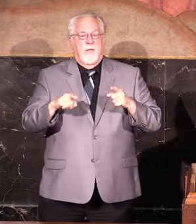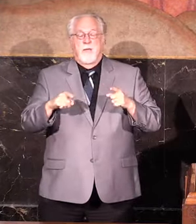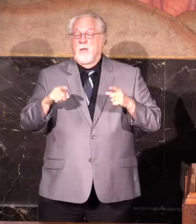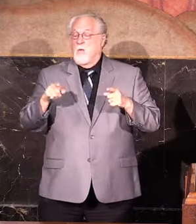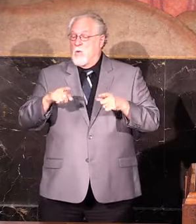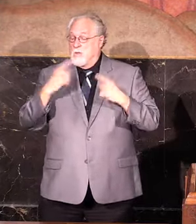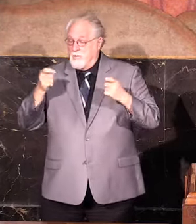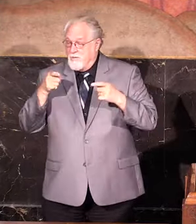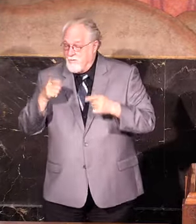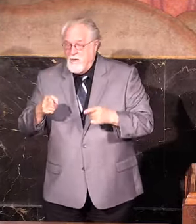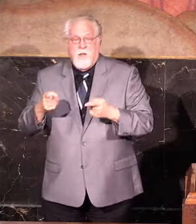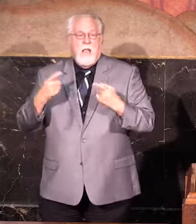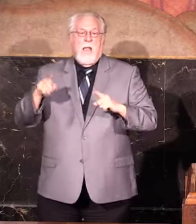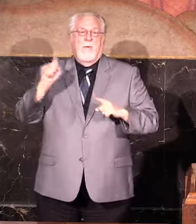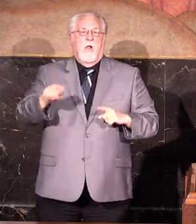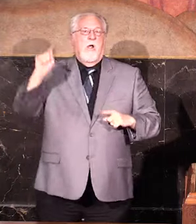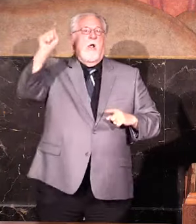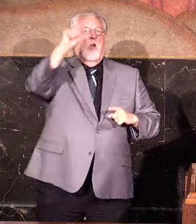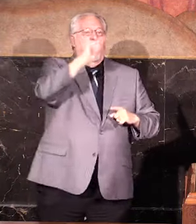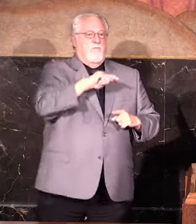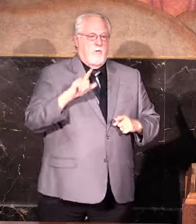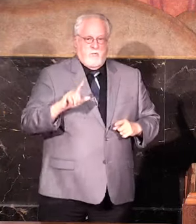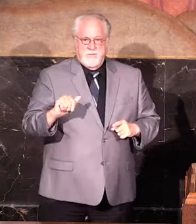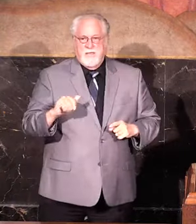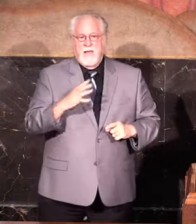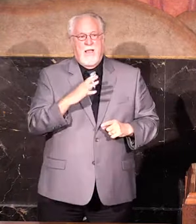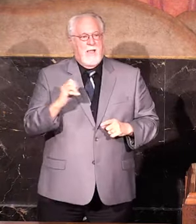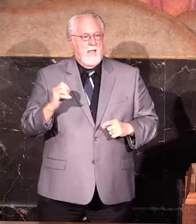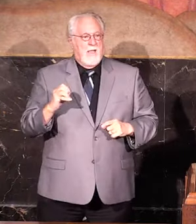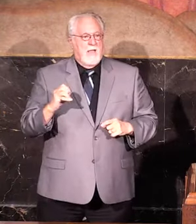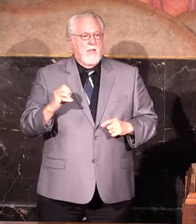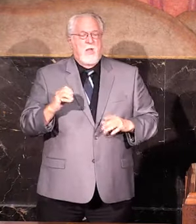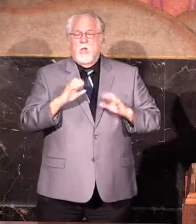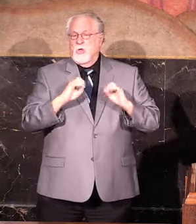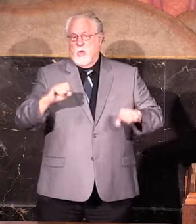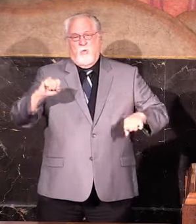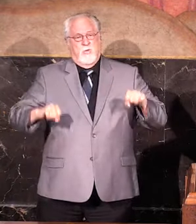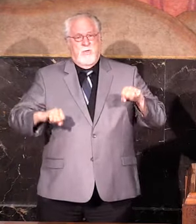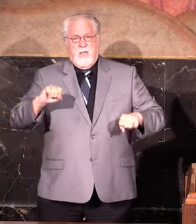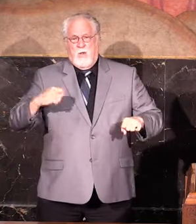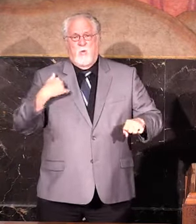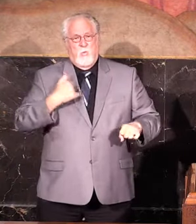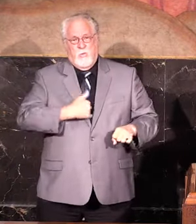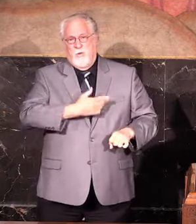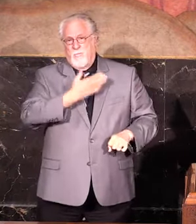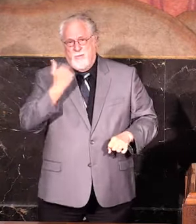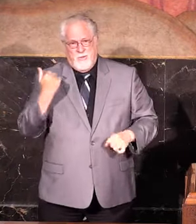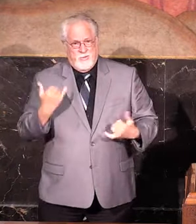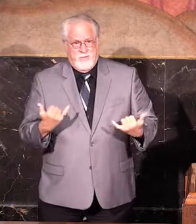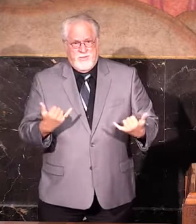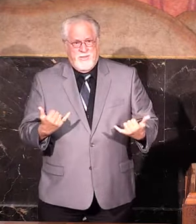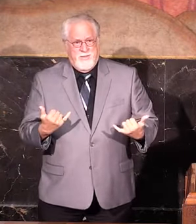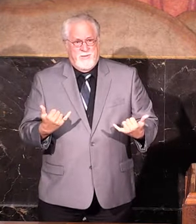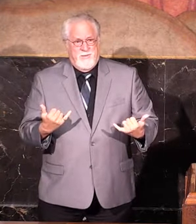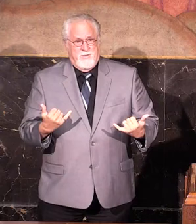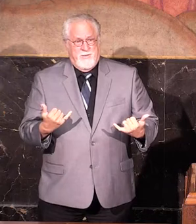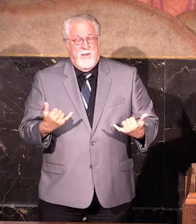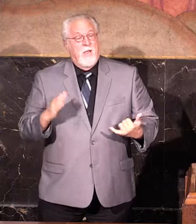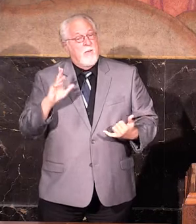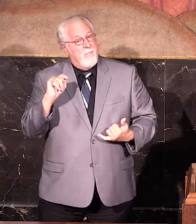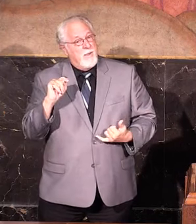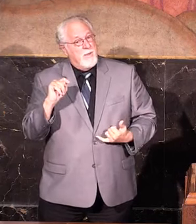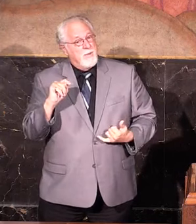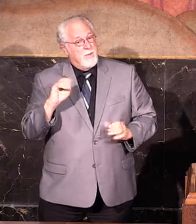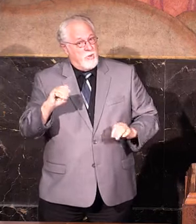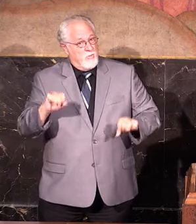all over the state of Louisiana. And there is no doubt we're in a much better place today. But there's also